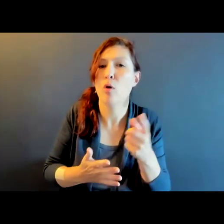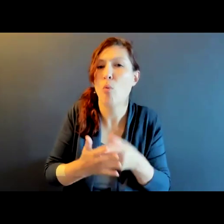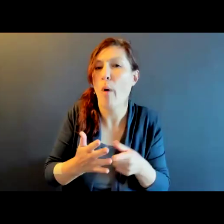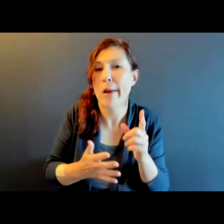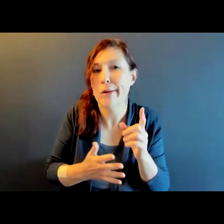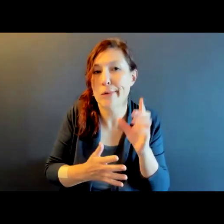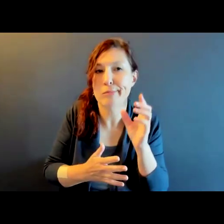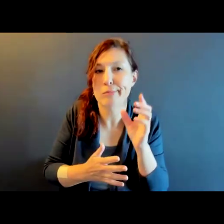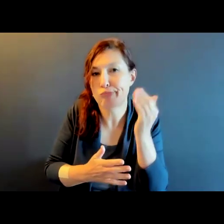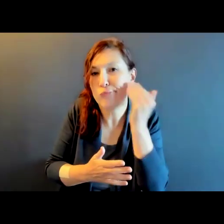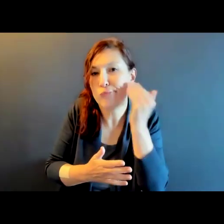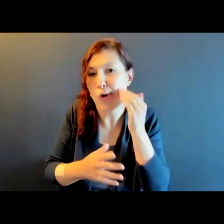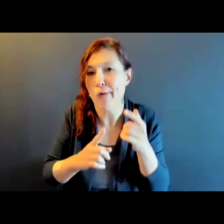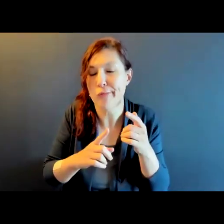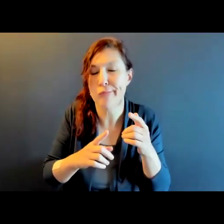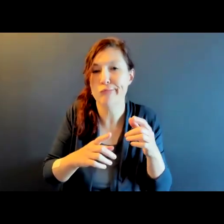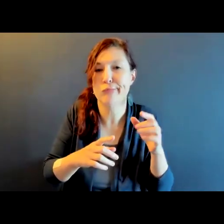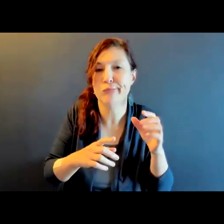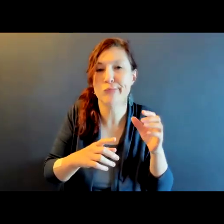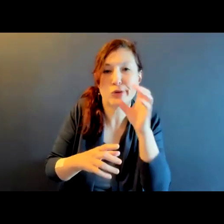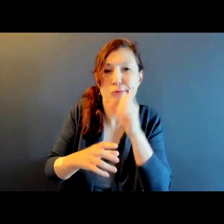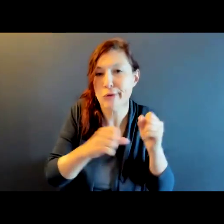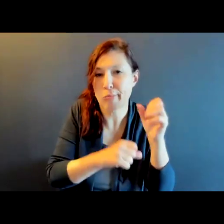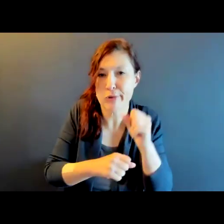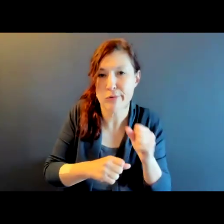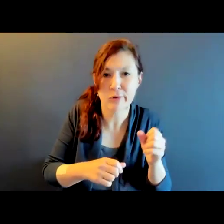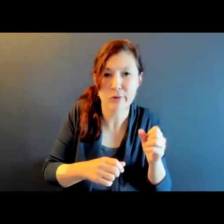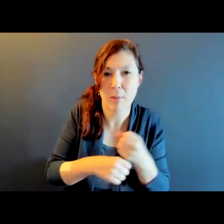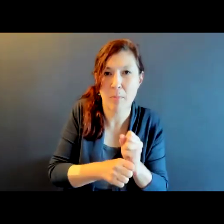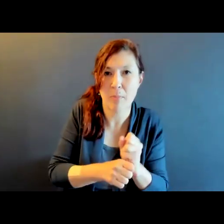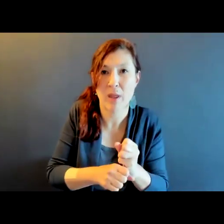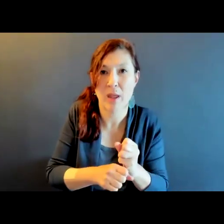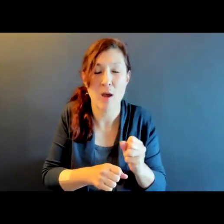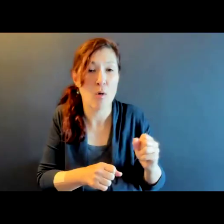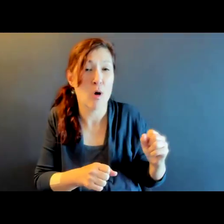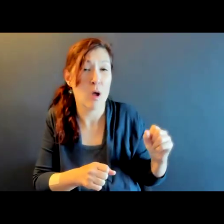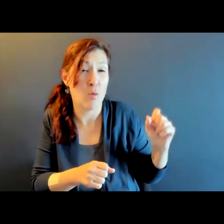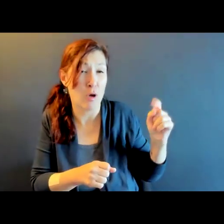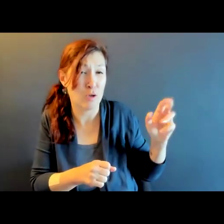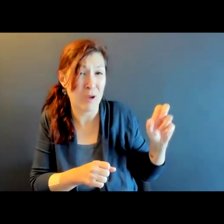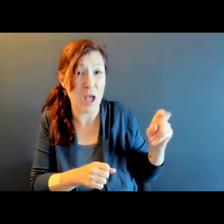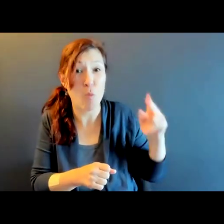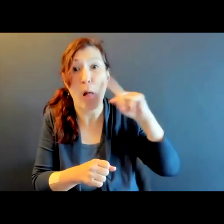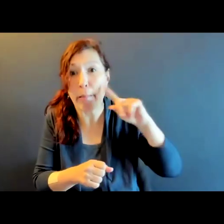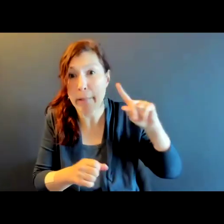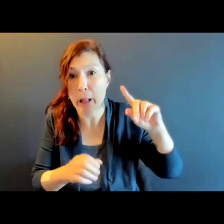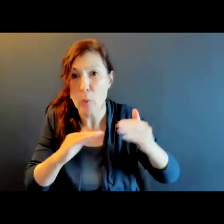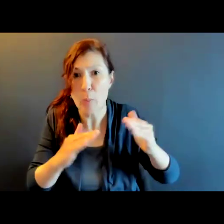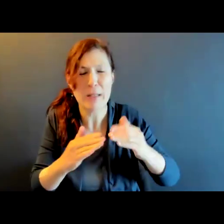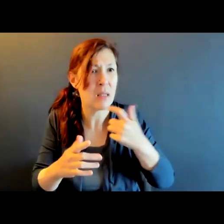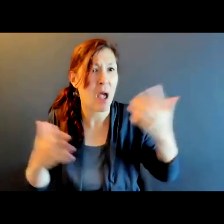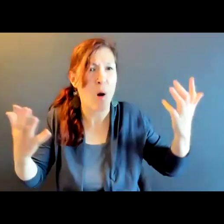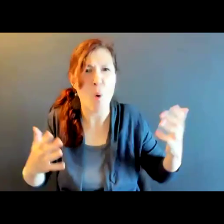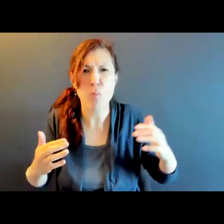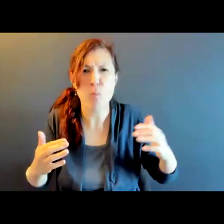from the community. That's the problem. We keep hearing the disparities and all that from the community,